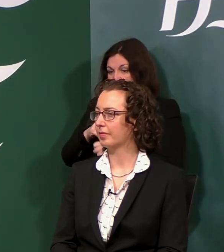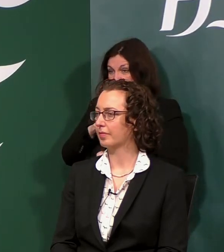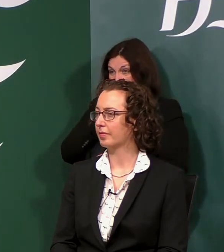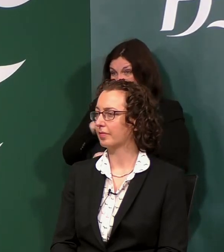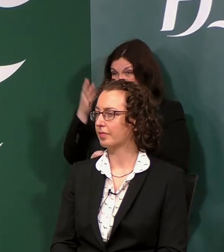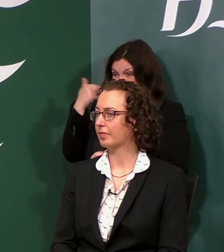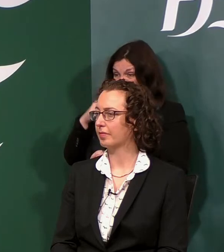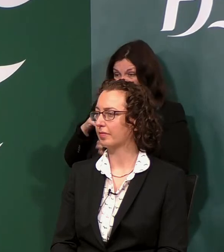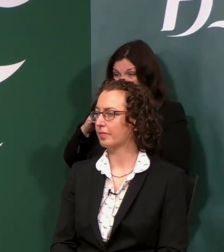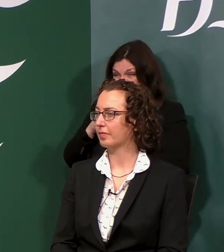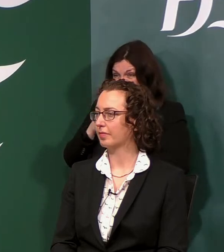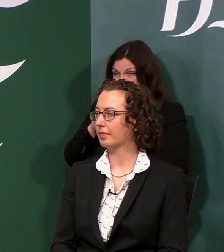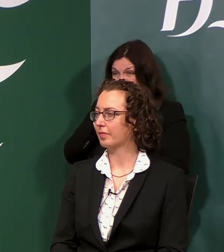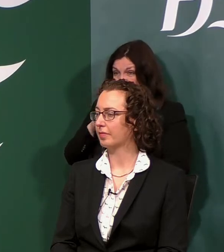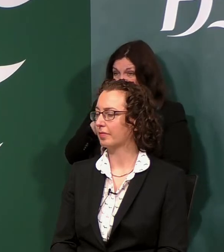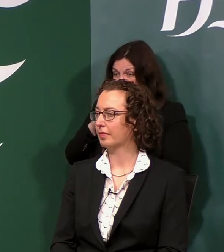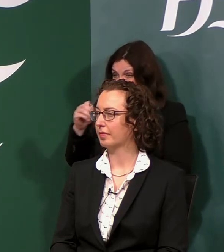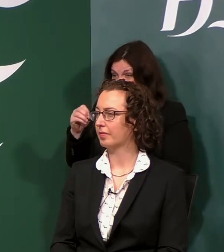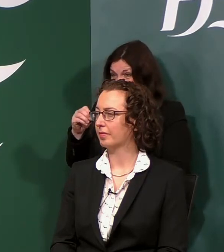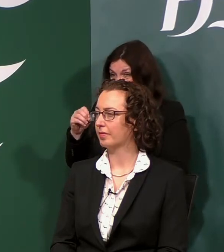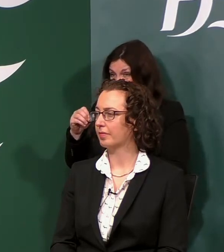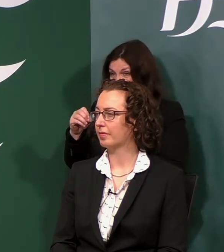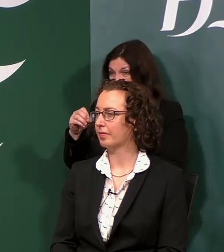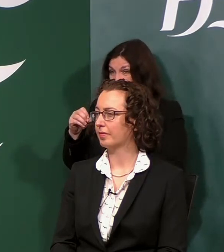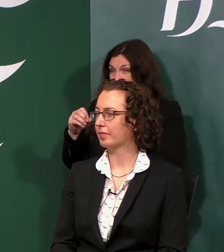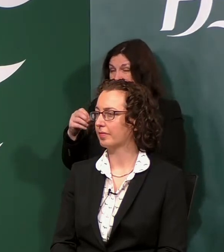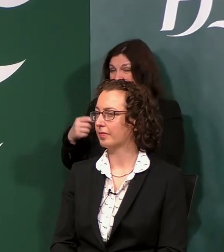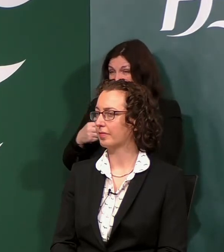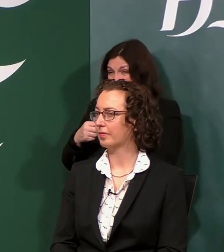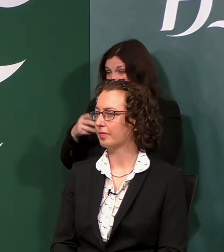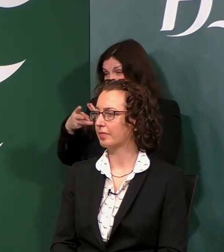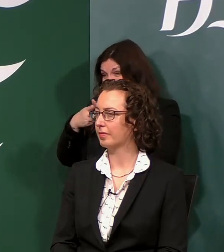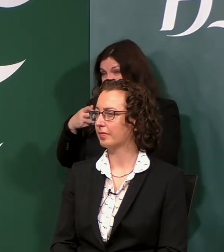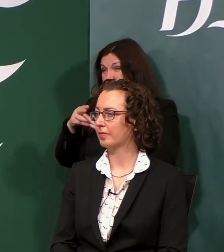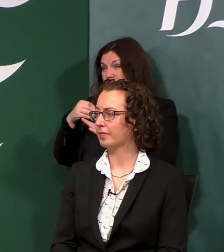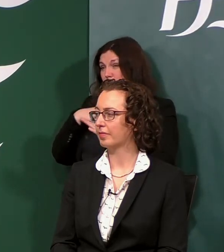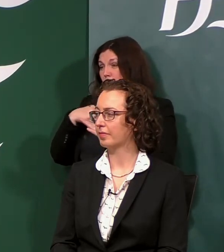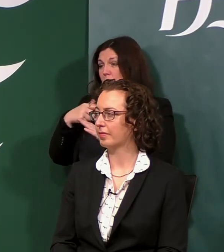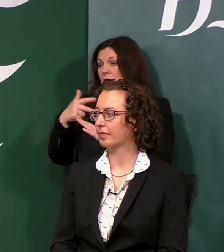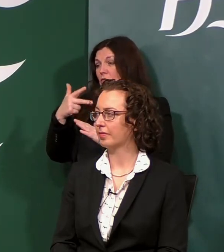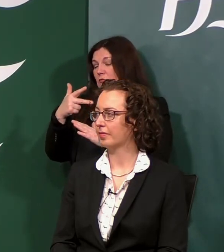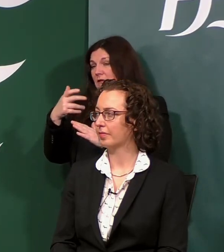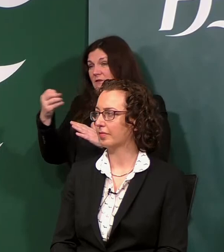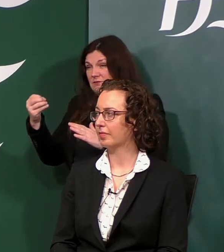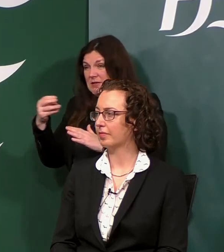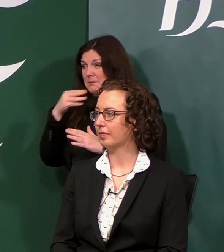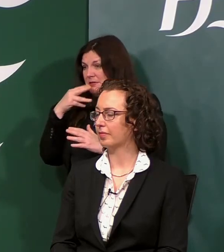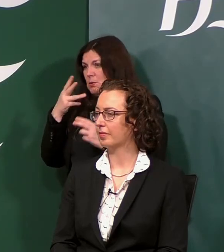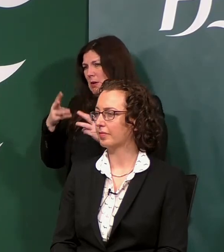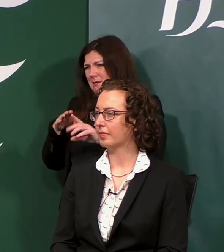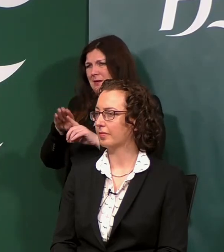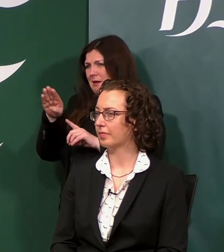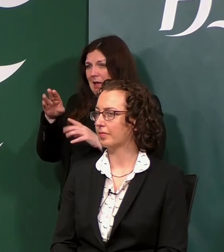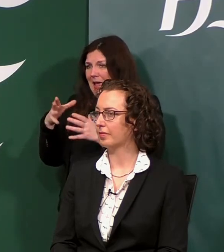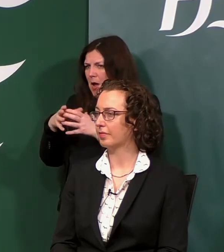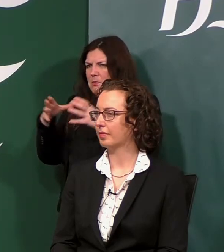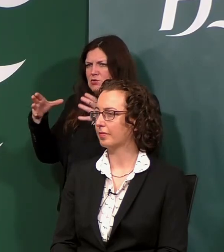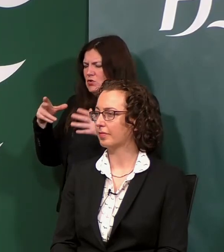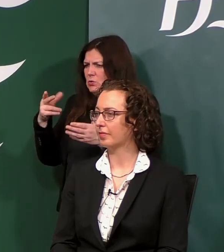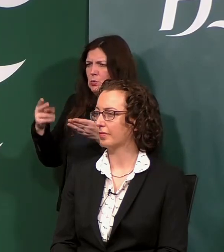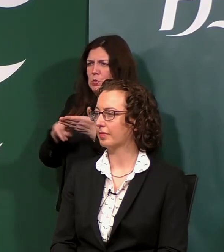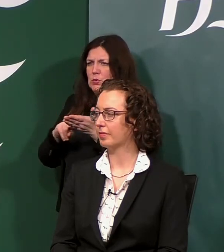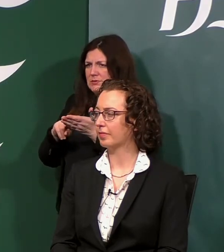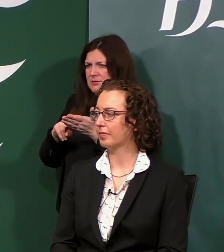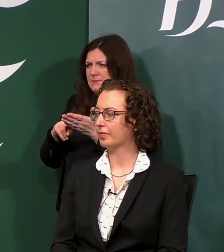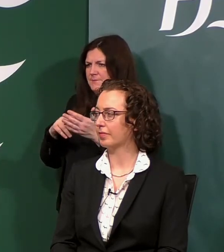250. It'll go up close to the 300. And then there's a limit, as to how far you grow that. And you've got to look at how you use that capacity